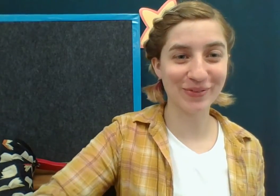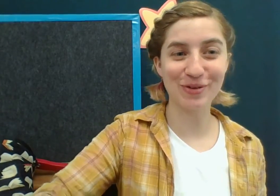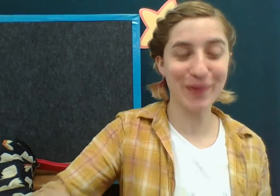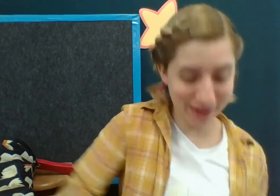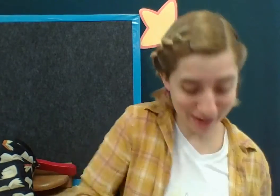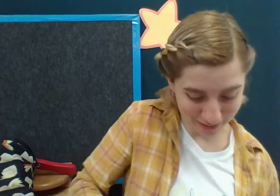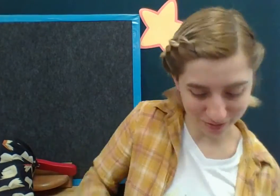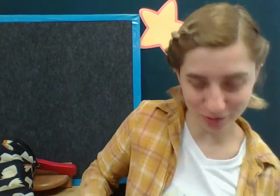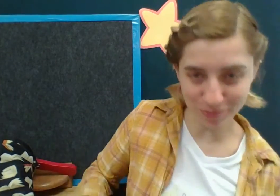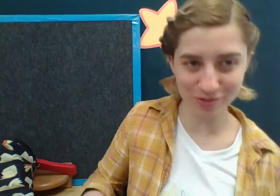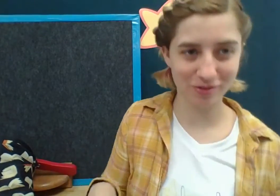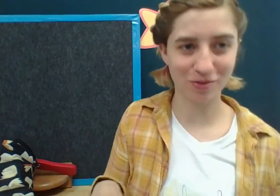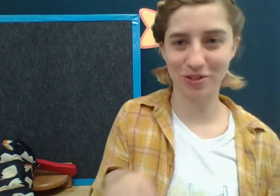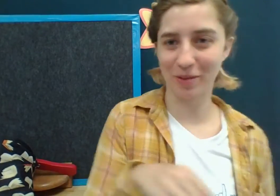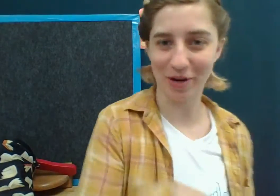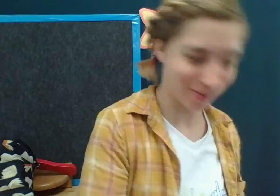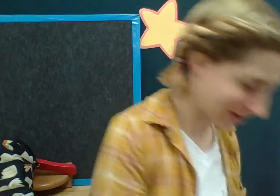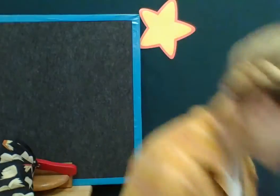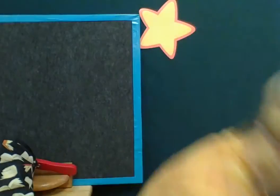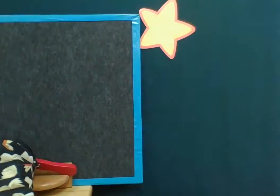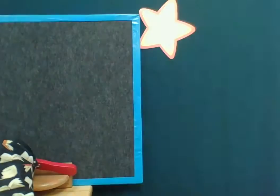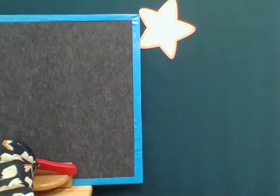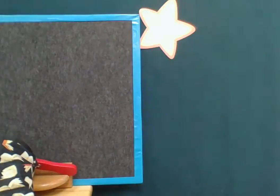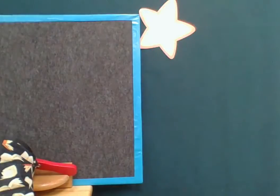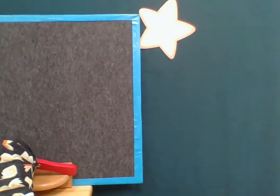We are back up now. Whoops. Hold on, let me grab that.